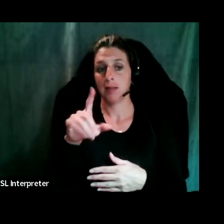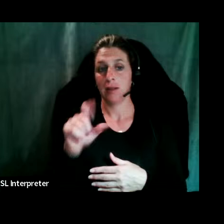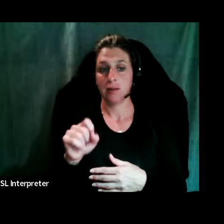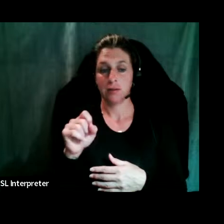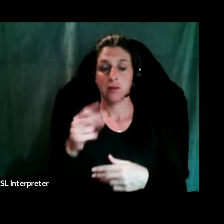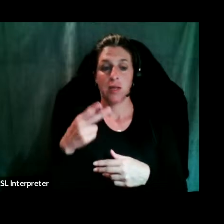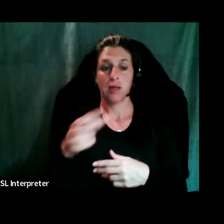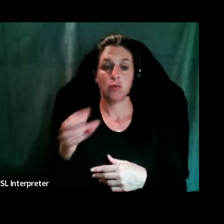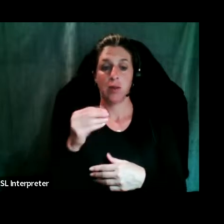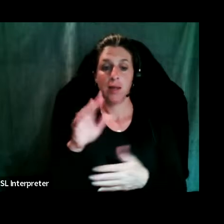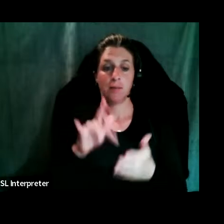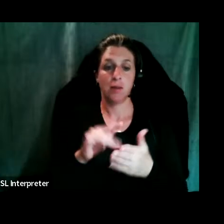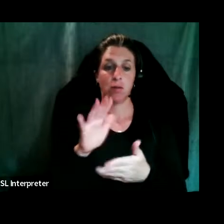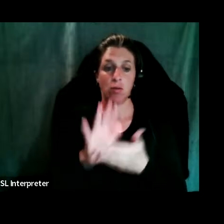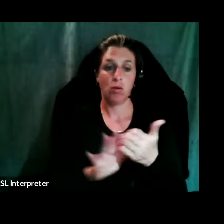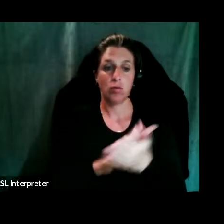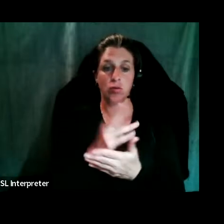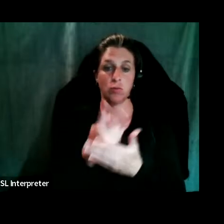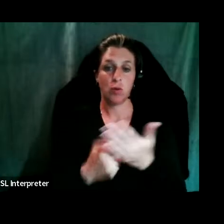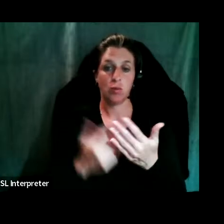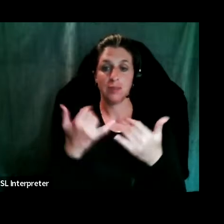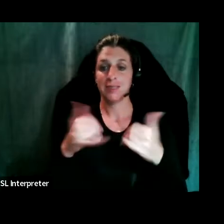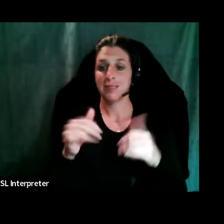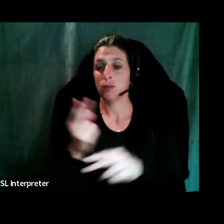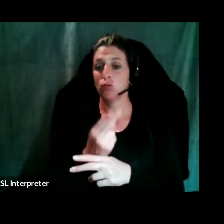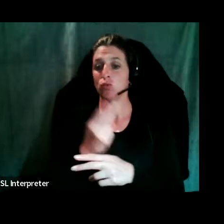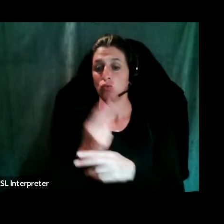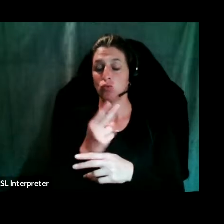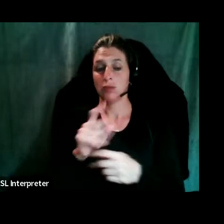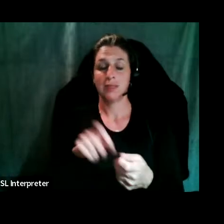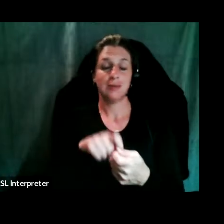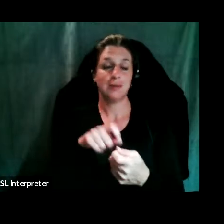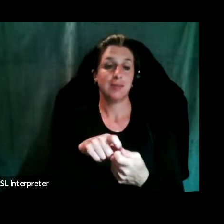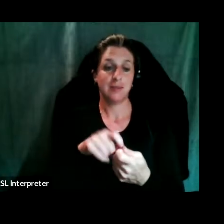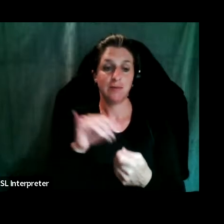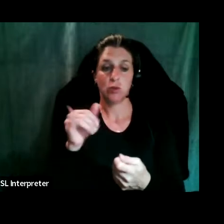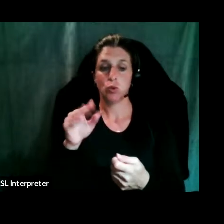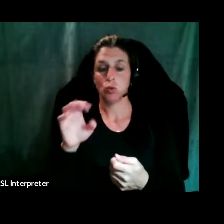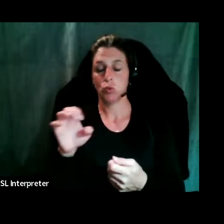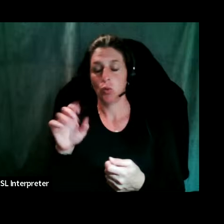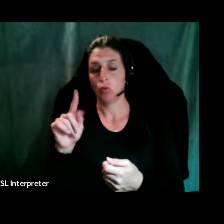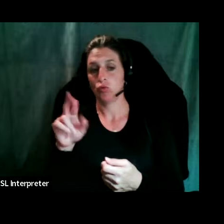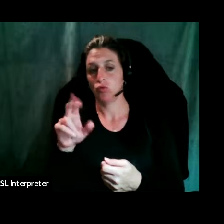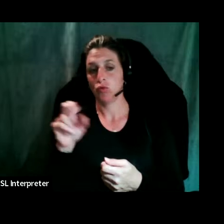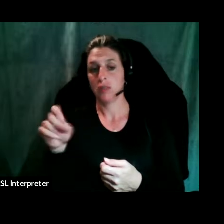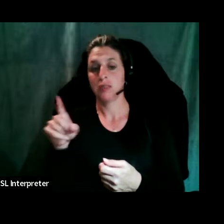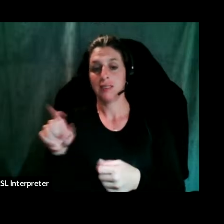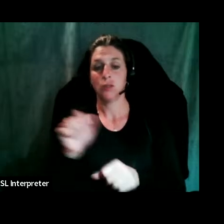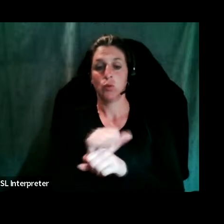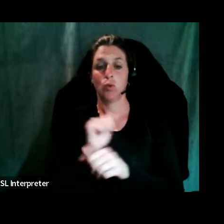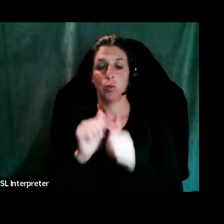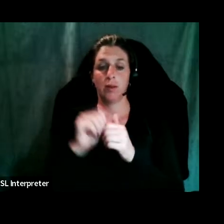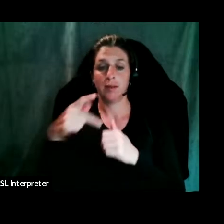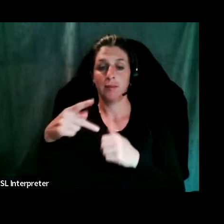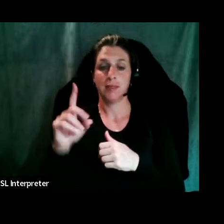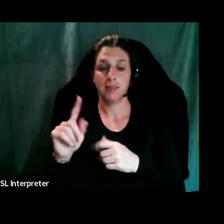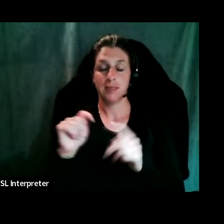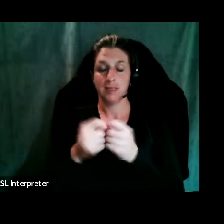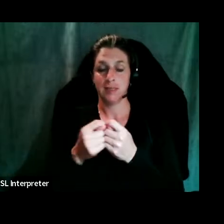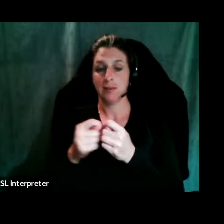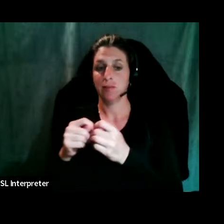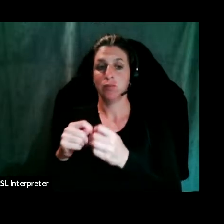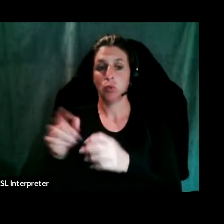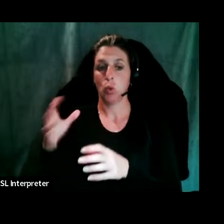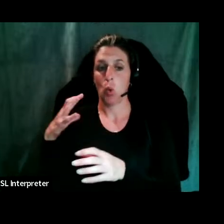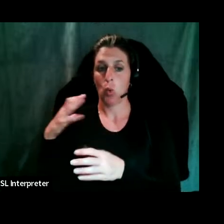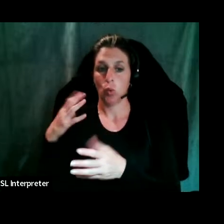Middle College, both still use specifically Joe Truss. So he's working with their PD team, coaching their PD team, and